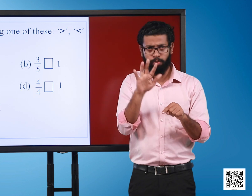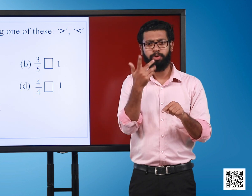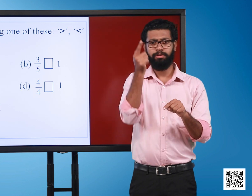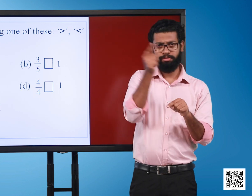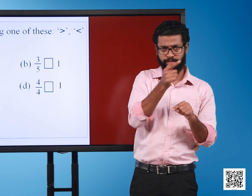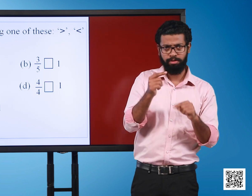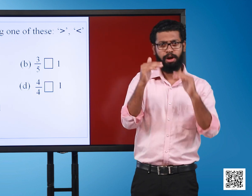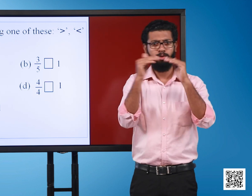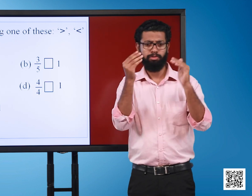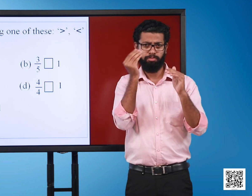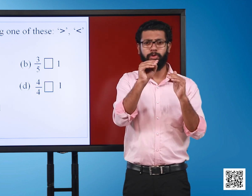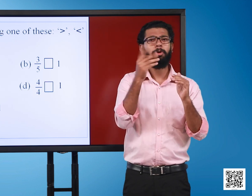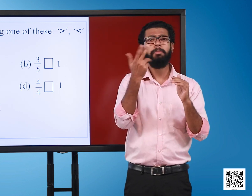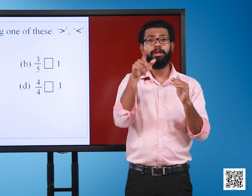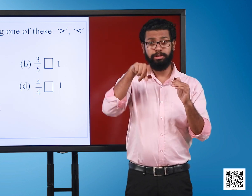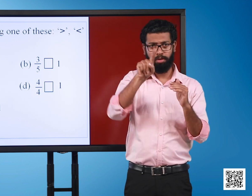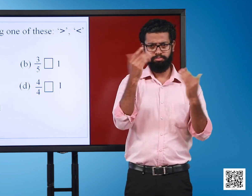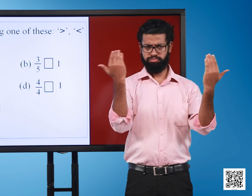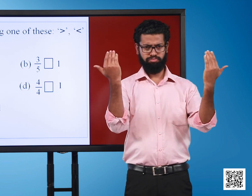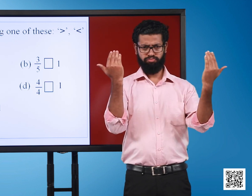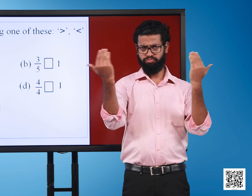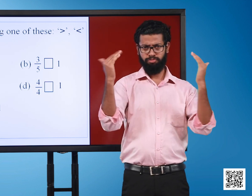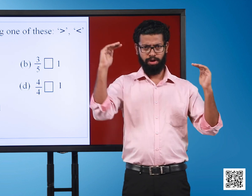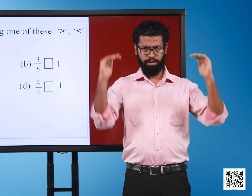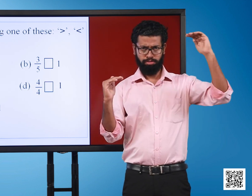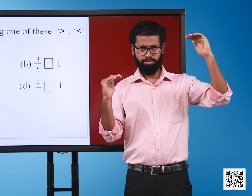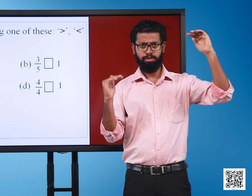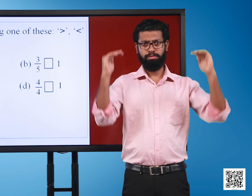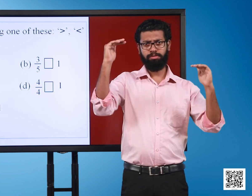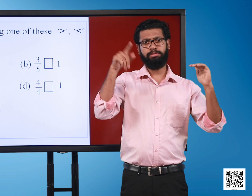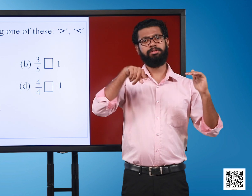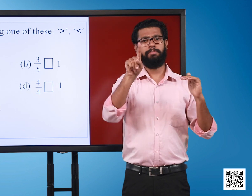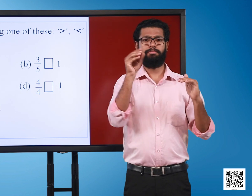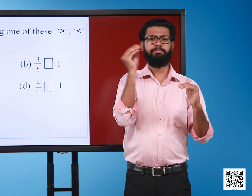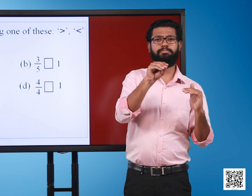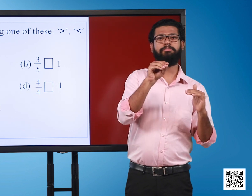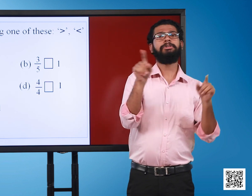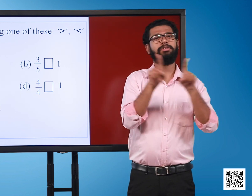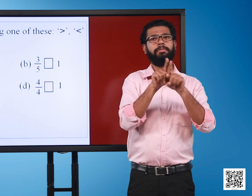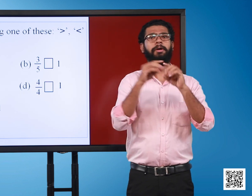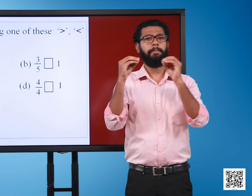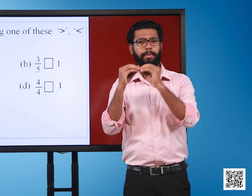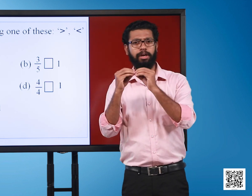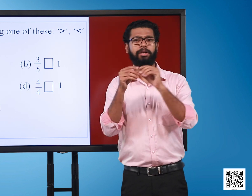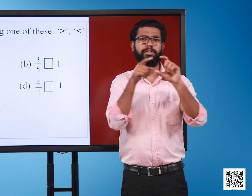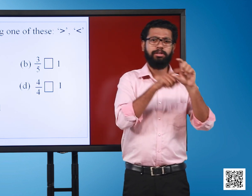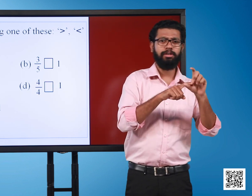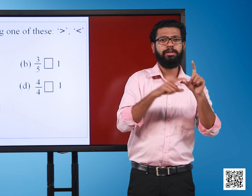1 dash 7/8. D, 4 upon 4 dash 1. E,